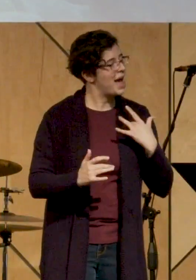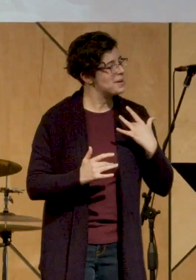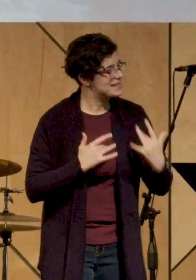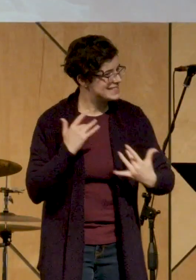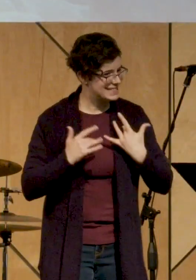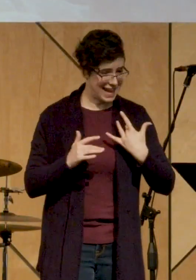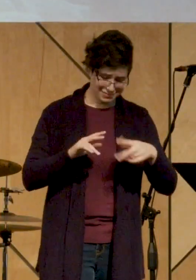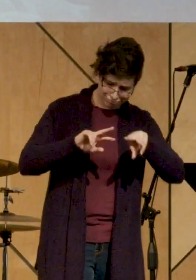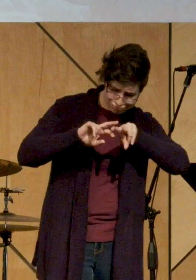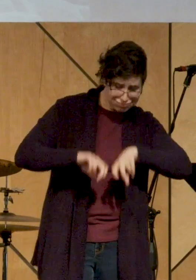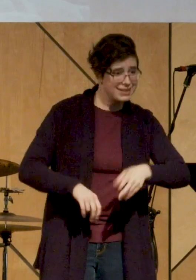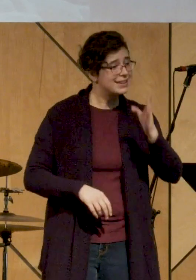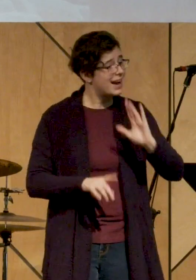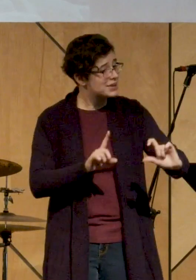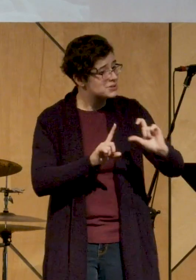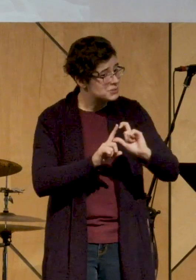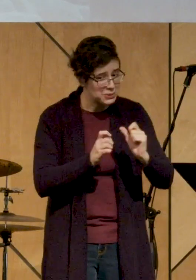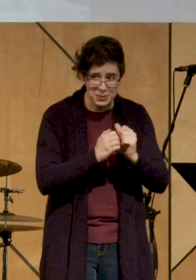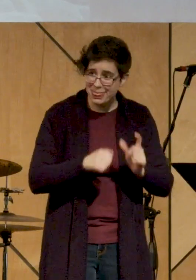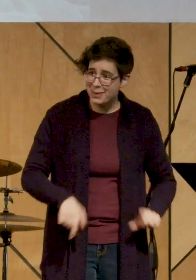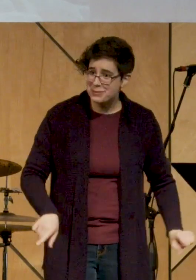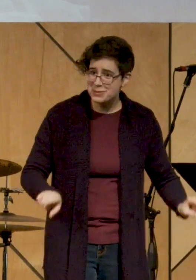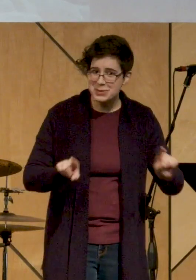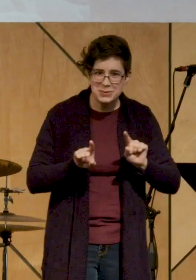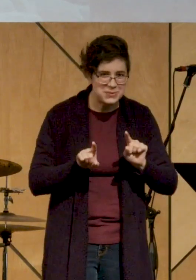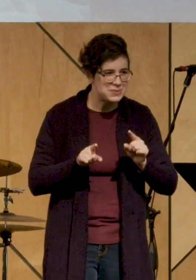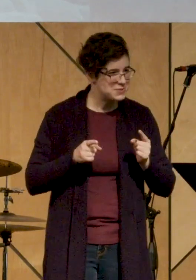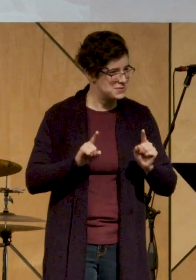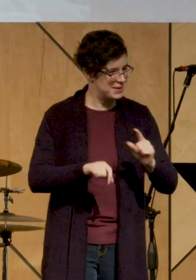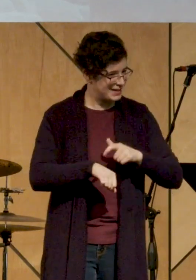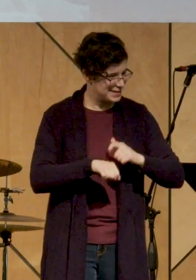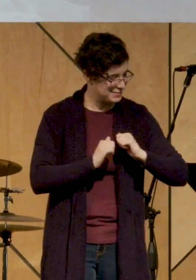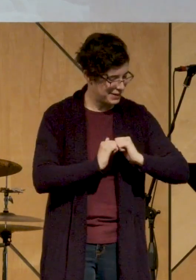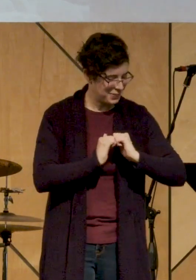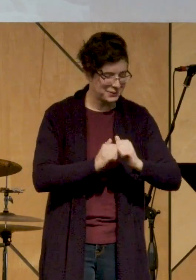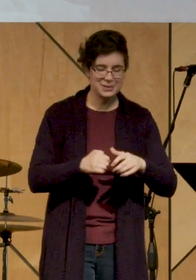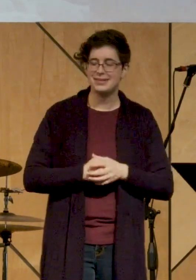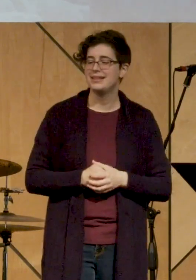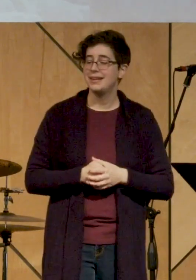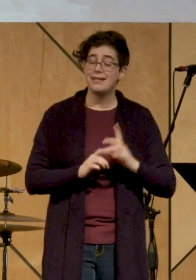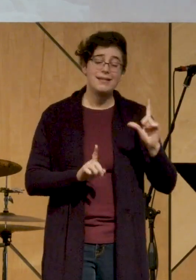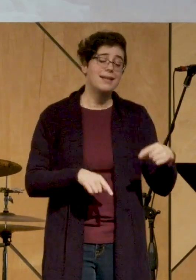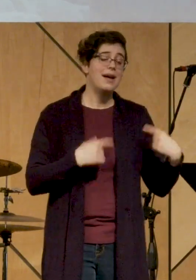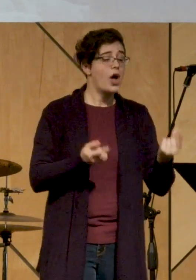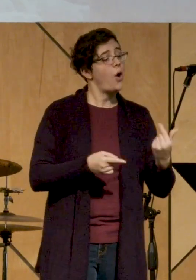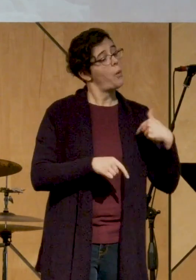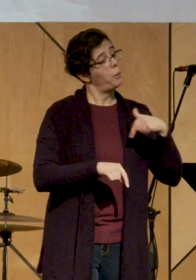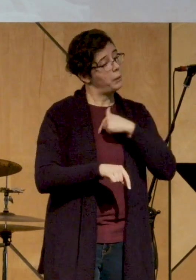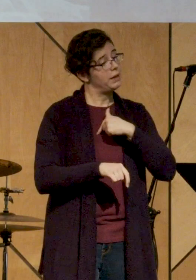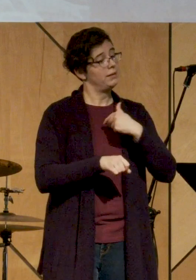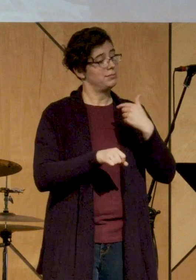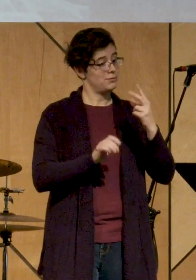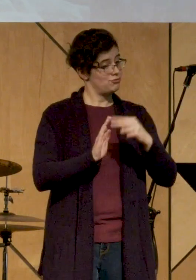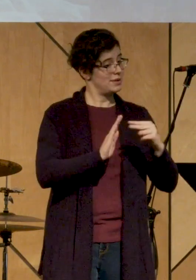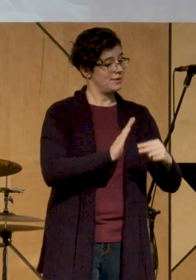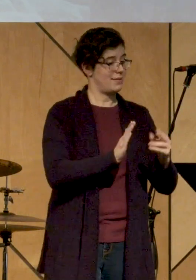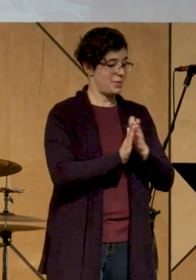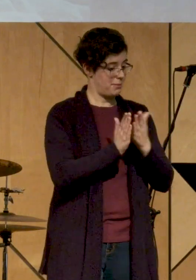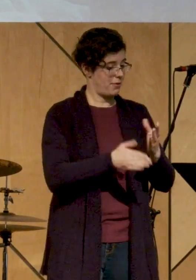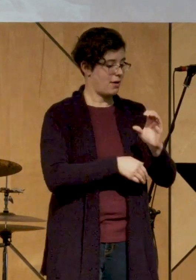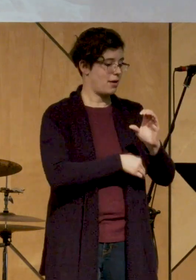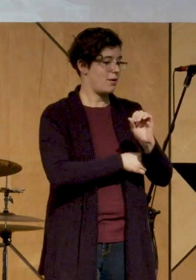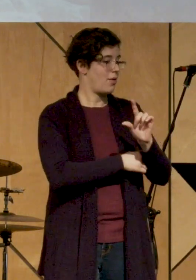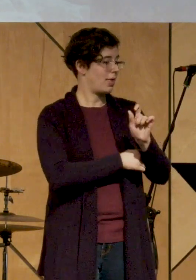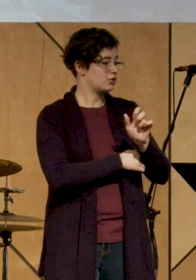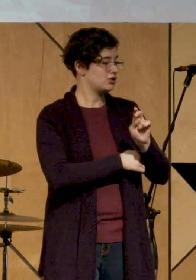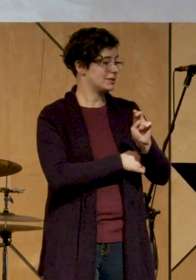excited to dive into God's Word with you in our time together. We have been walking through the book of